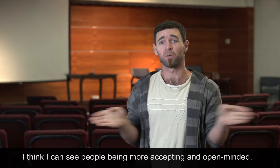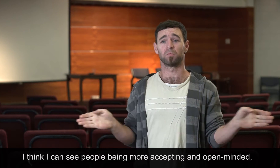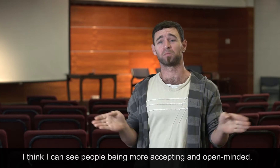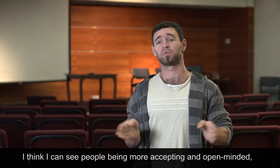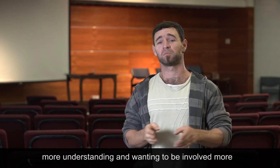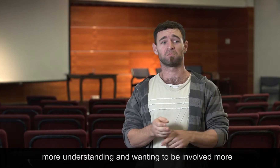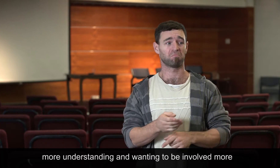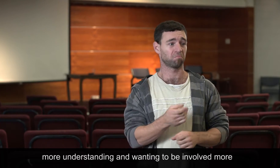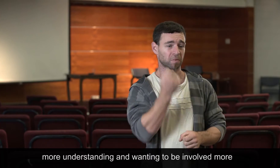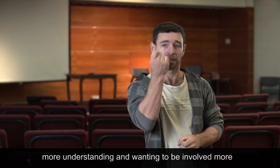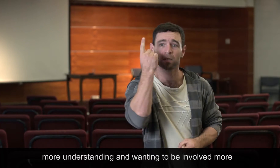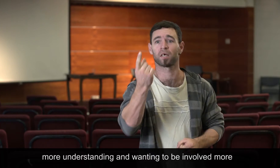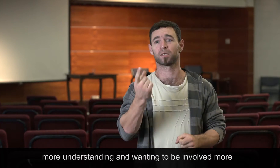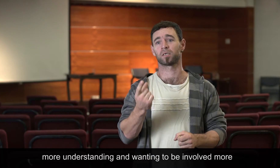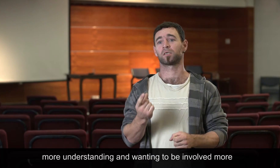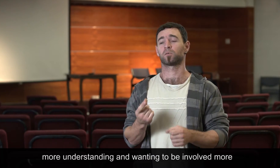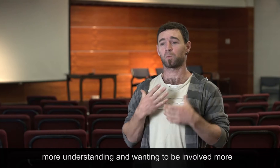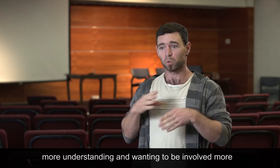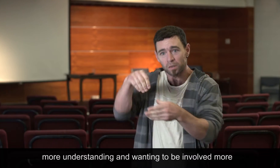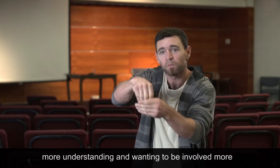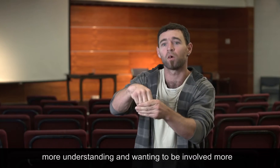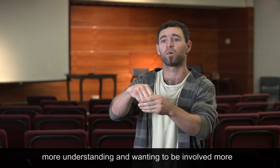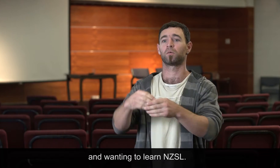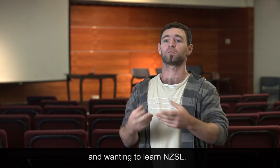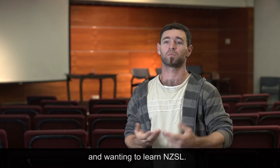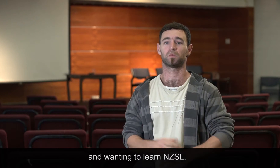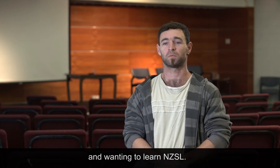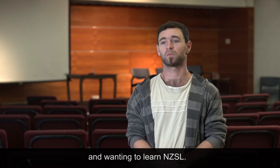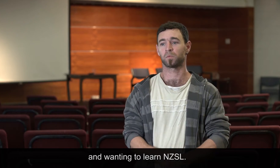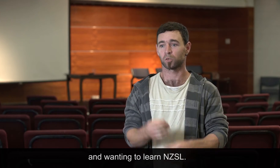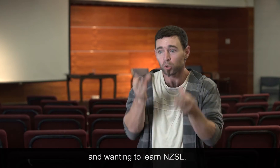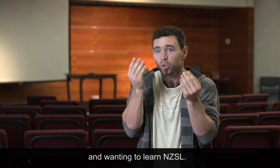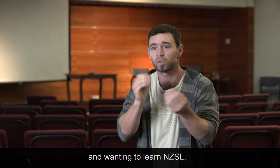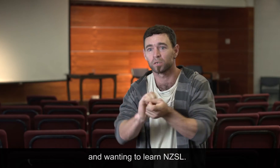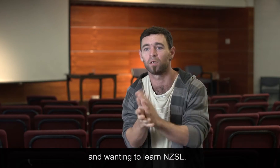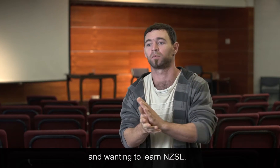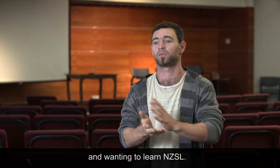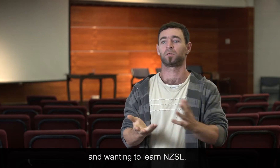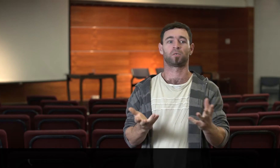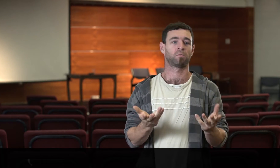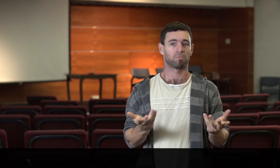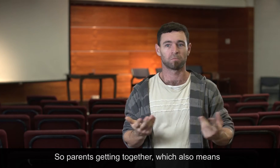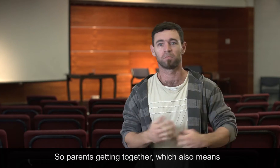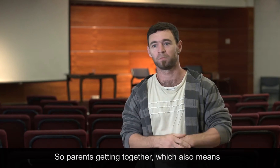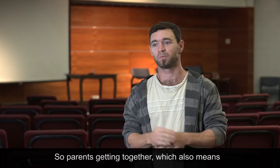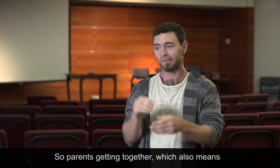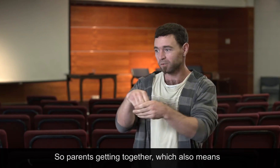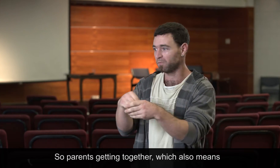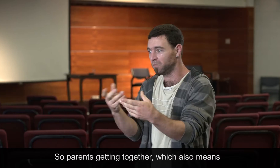open-minded, more understanding and wanting to be involved more, and wanting to learn NZSL. So parents getting together,